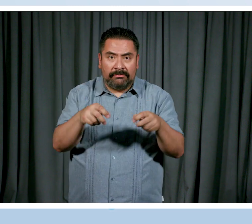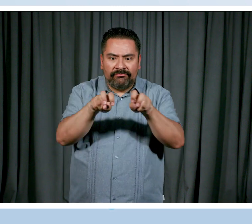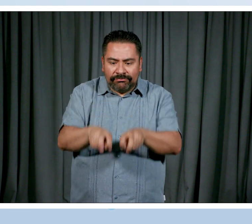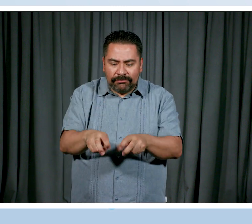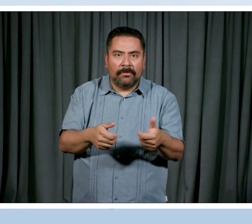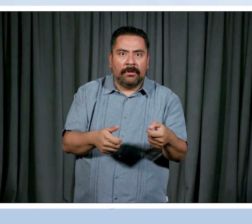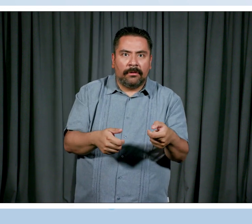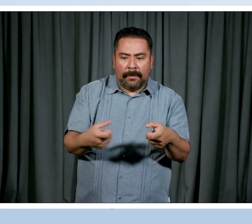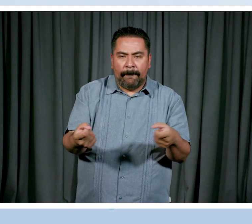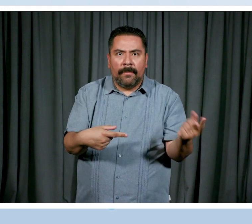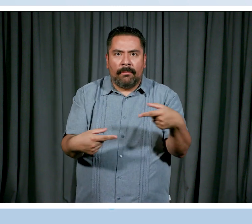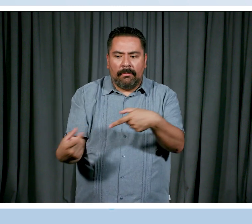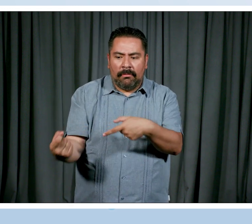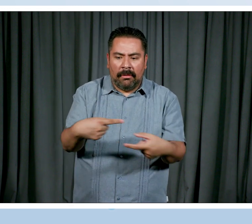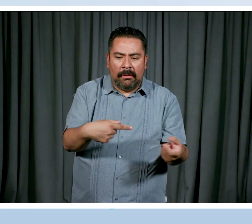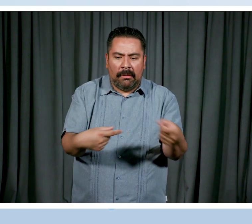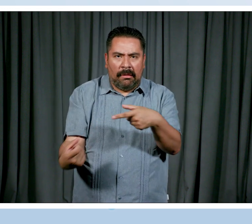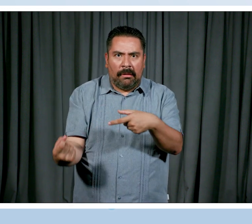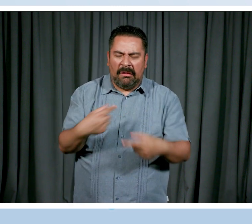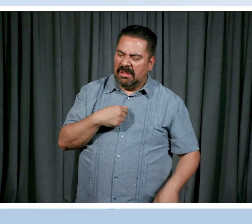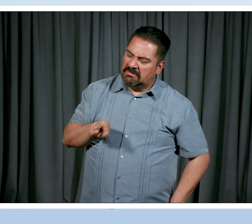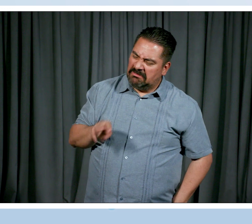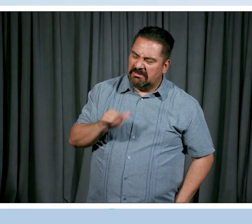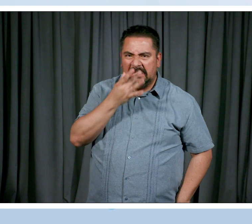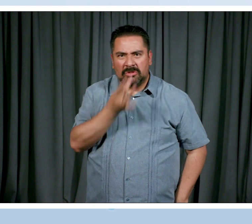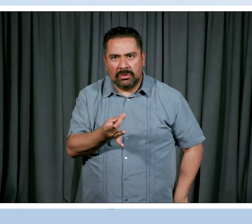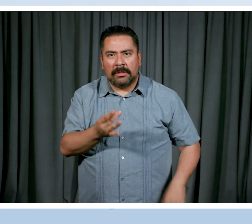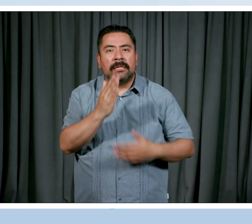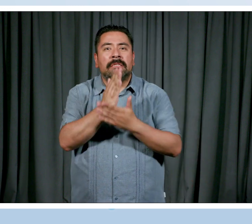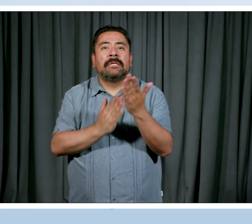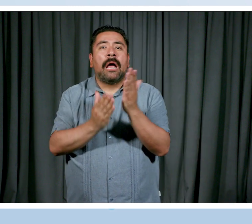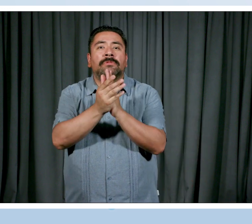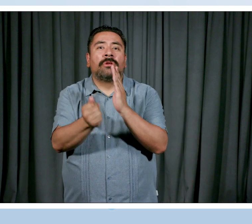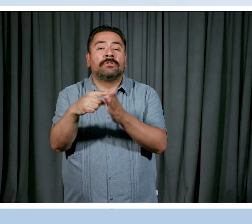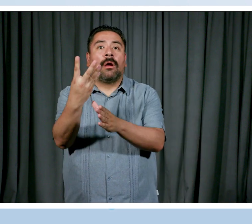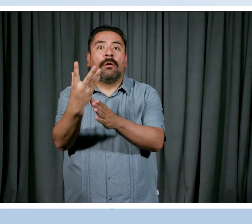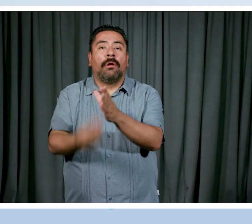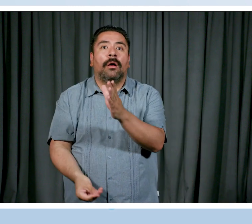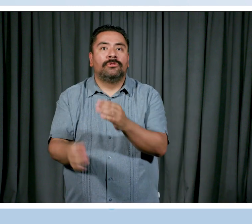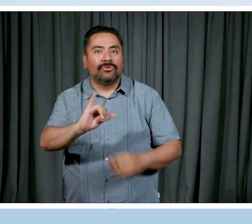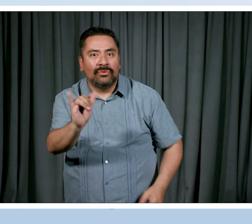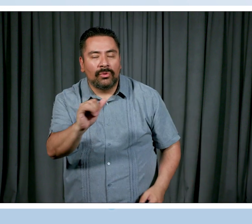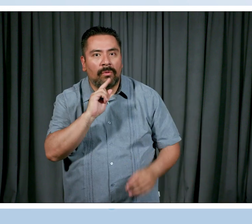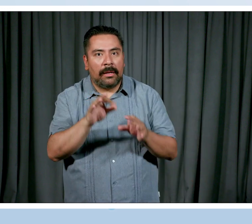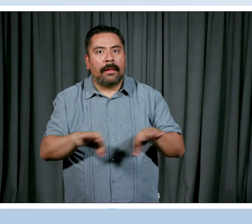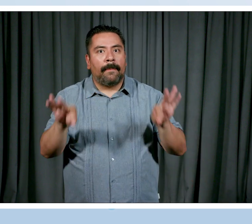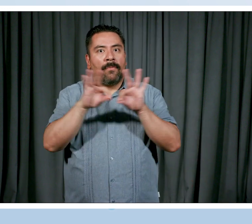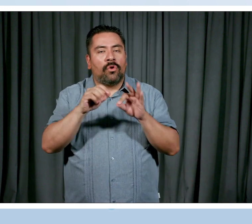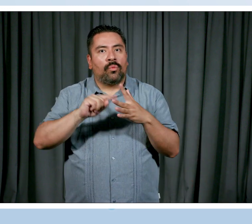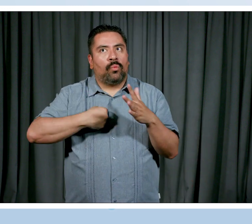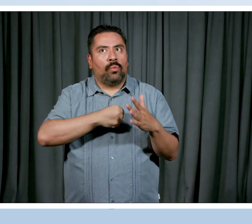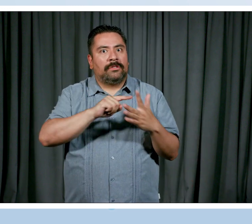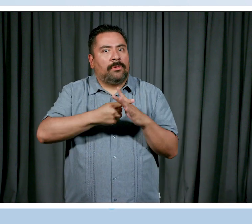their phones, and it's so interesting to me. And so there's also some skills that have been lost, and I think that it's really important that we start to